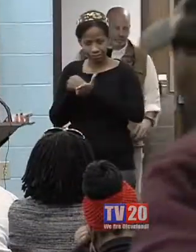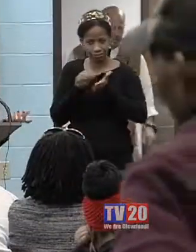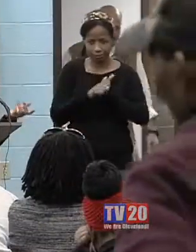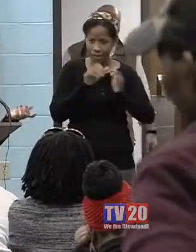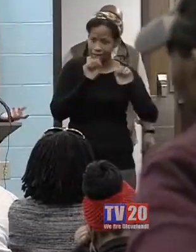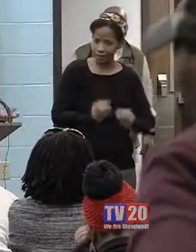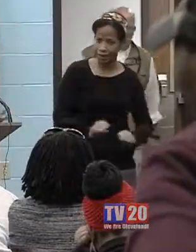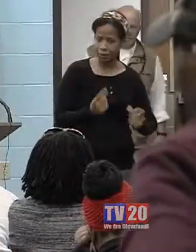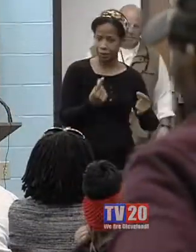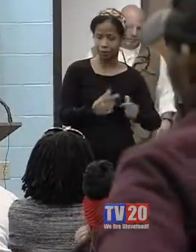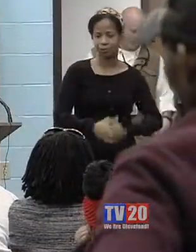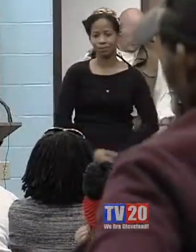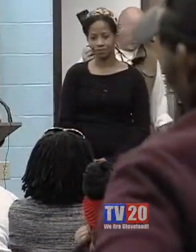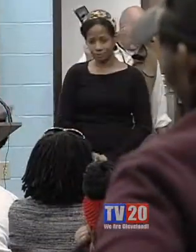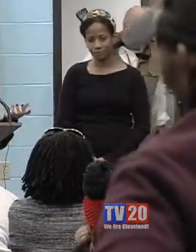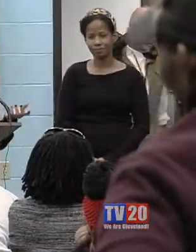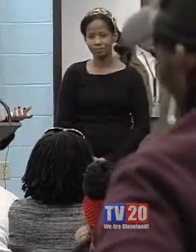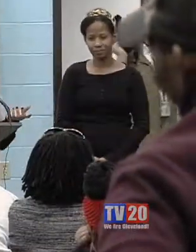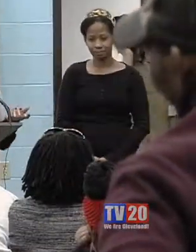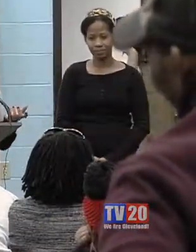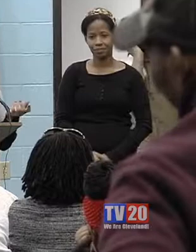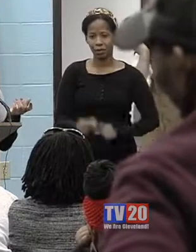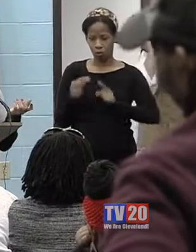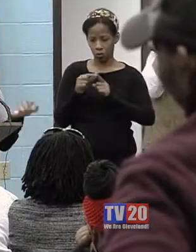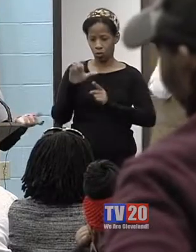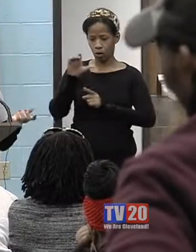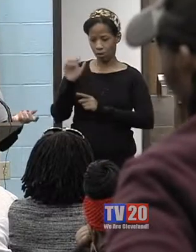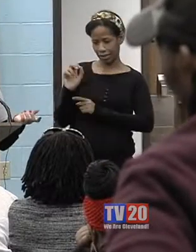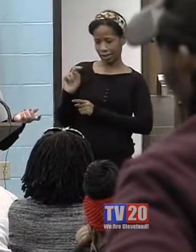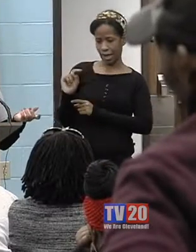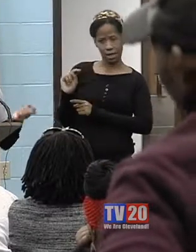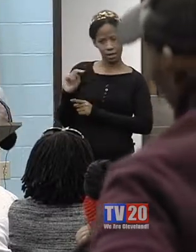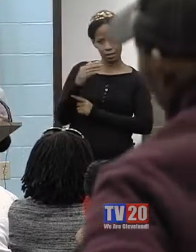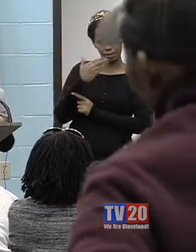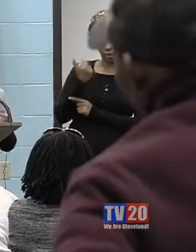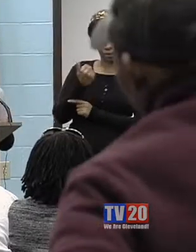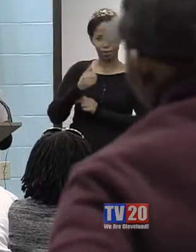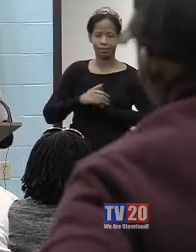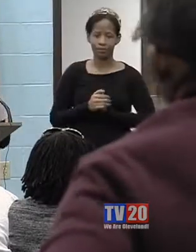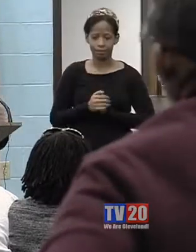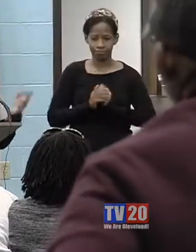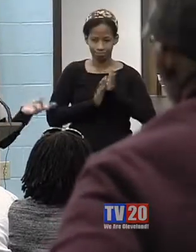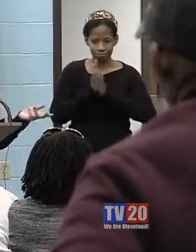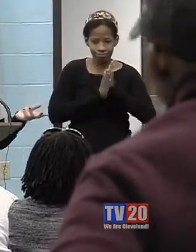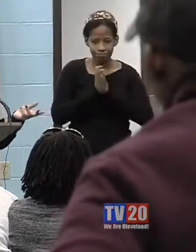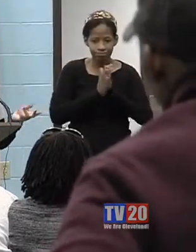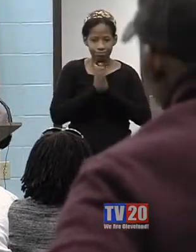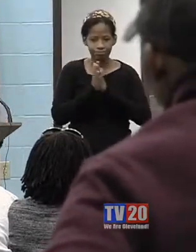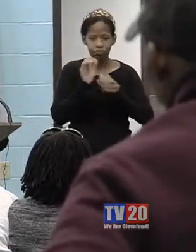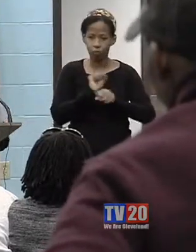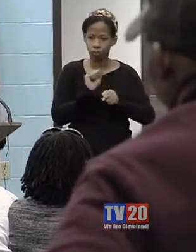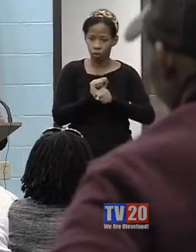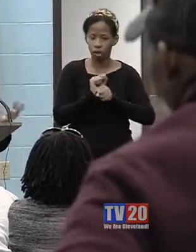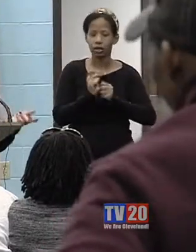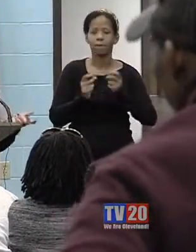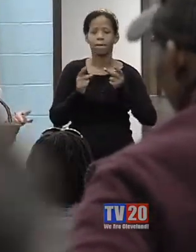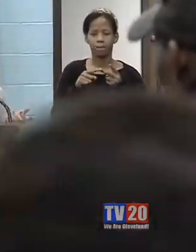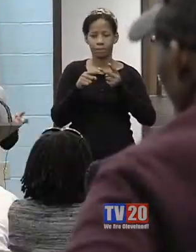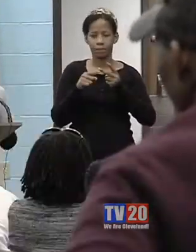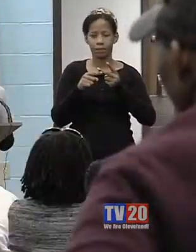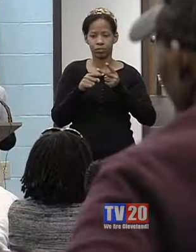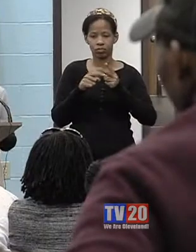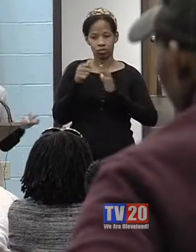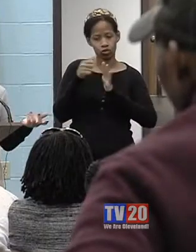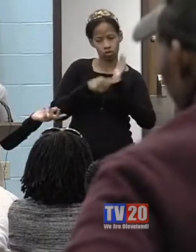I say there's three things. One, drive, yes. Two,